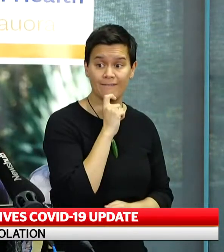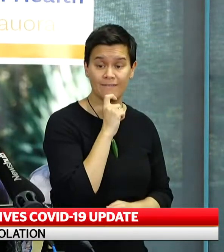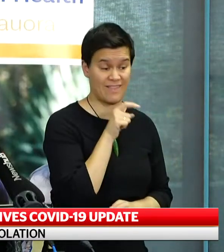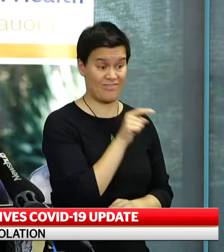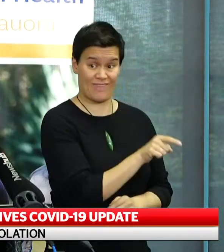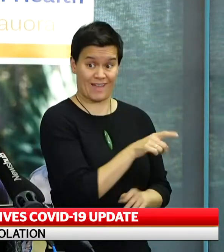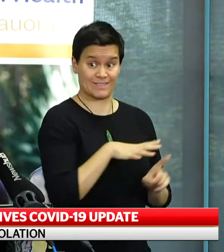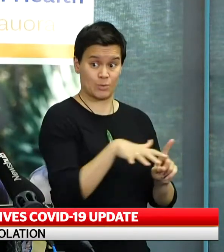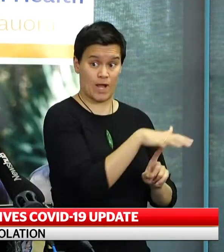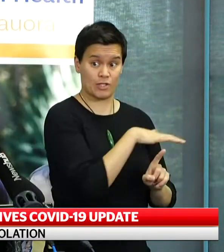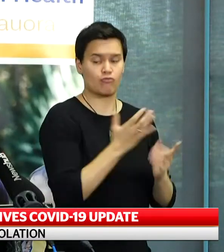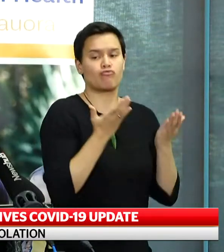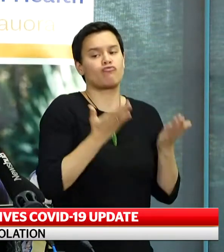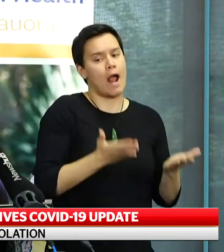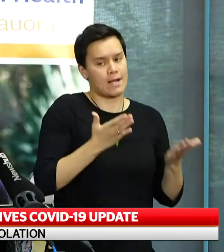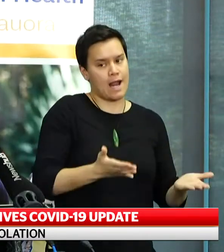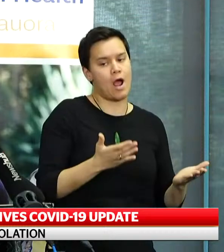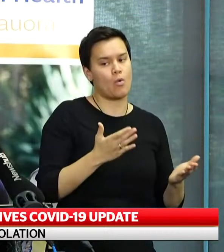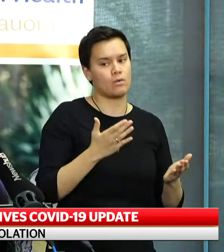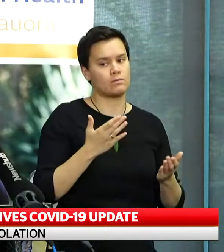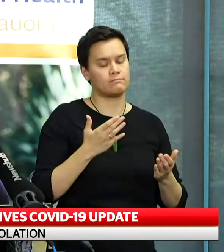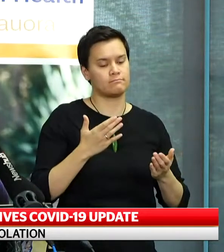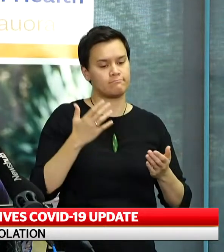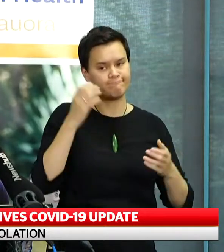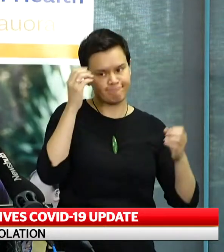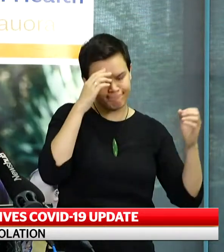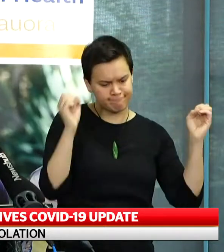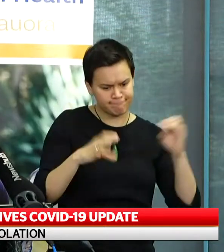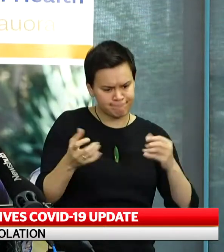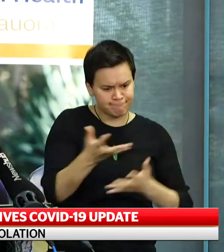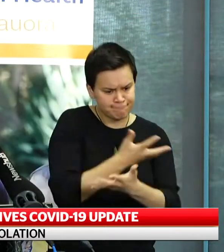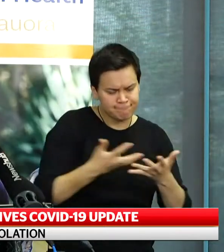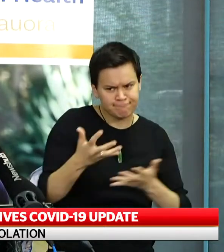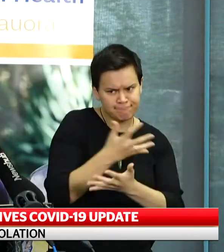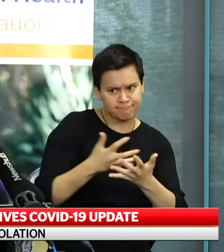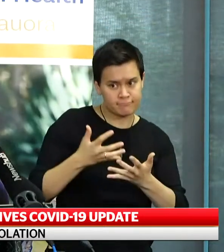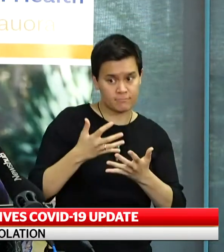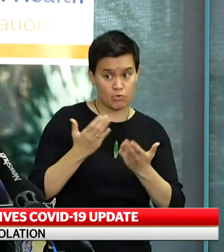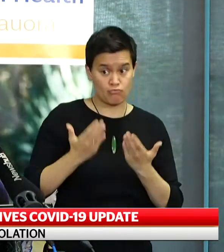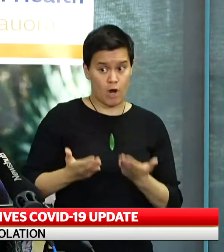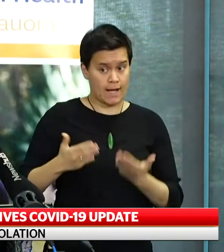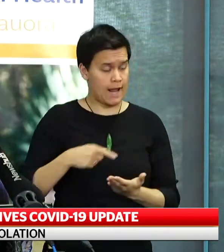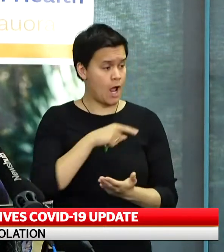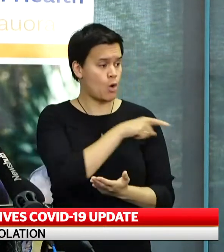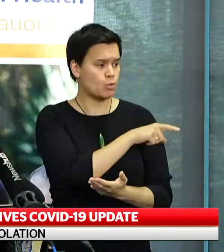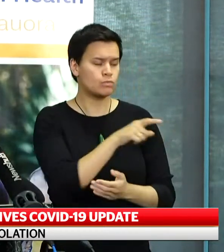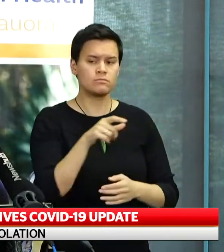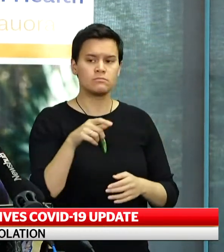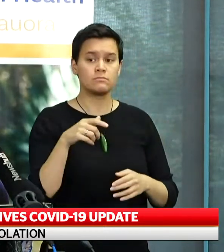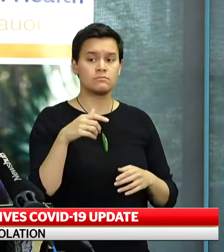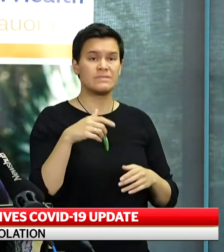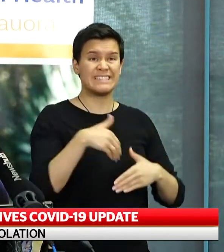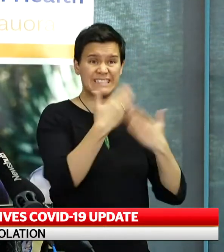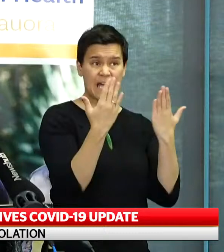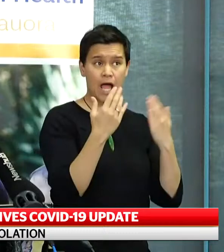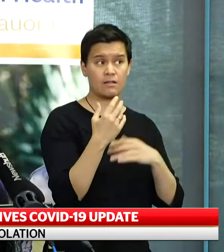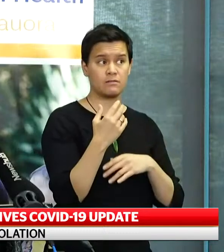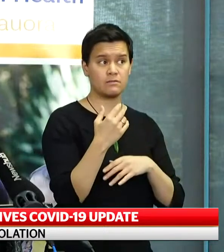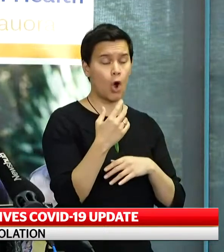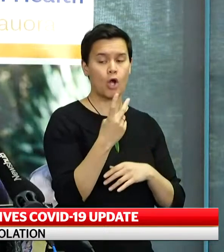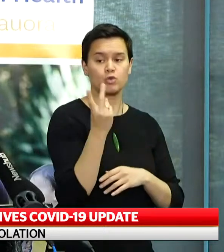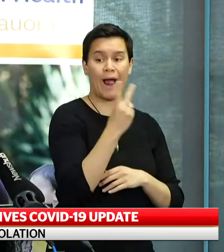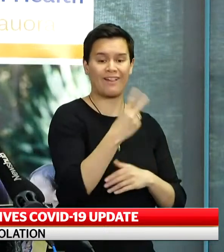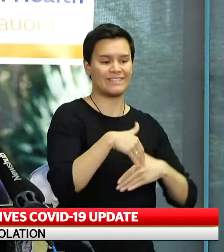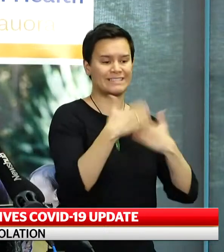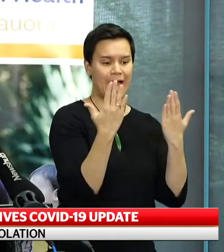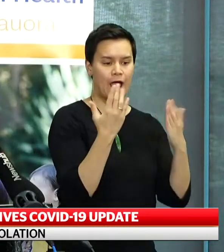Minister and looking at the arrangements. Currently, there is no requirement for these people to do a 12-day managed isolation here in New Zealand before they